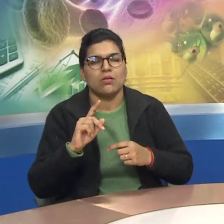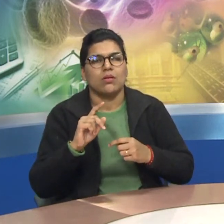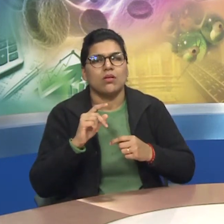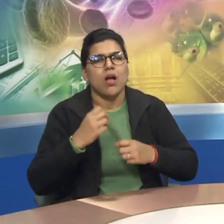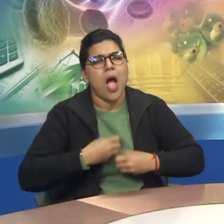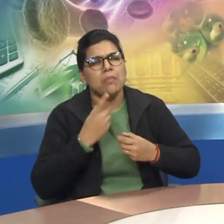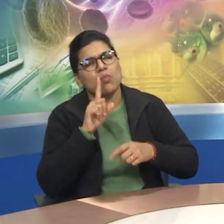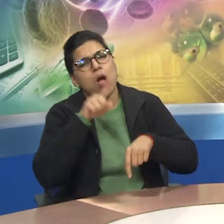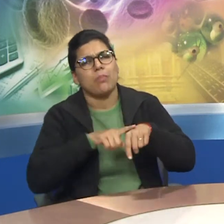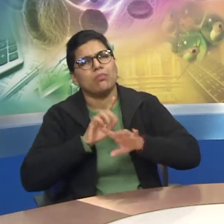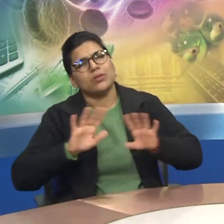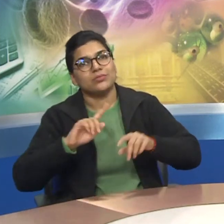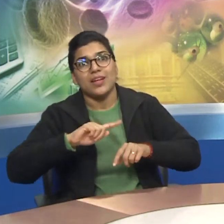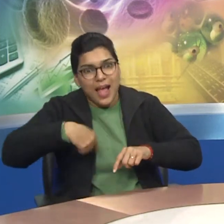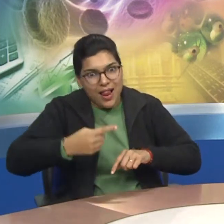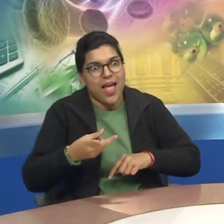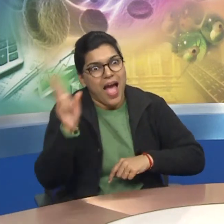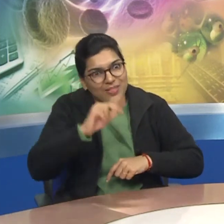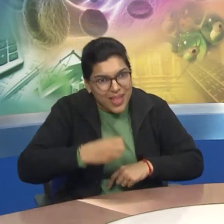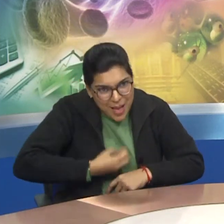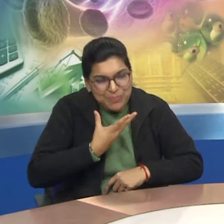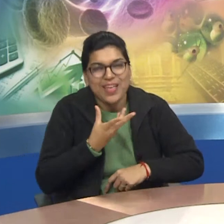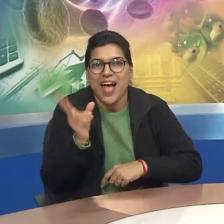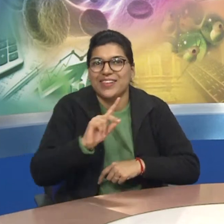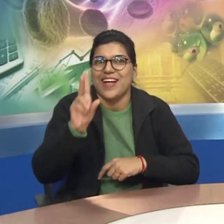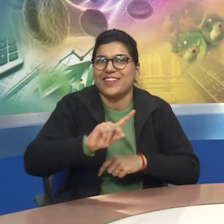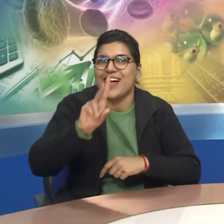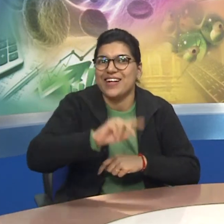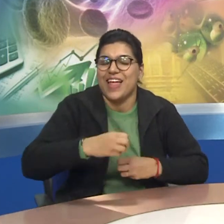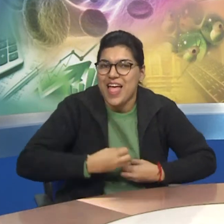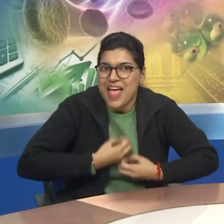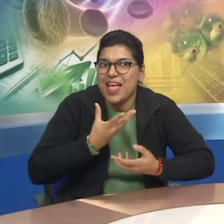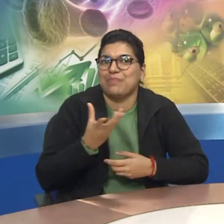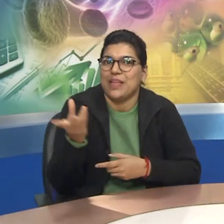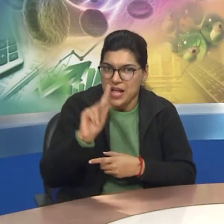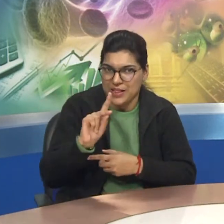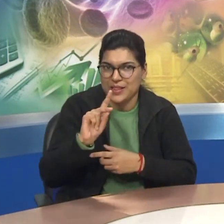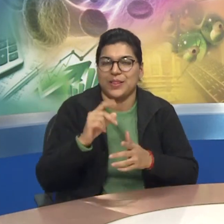rejoice. It means to express happiness.